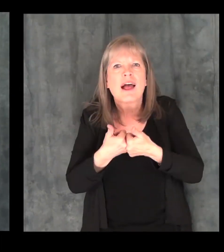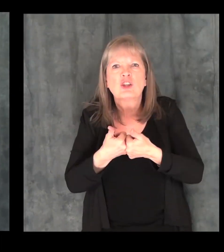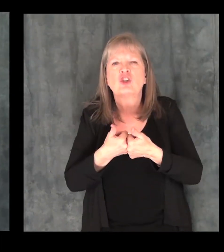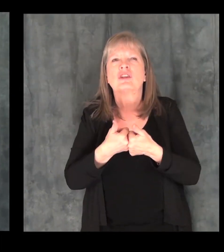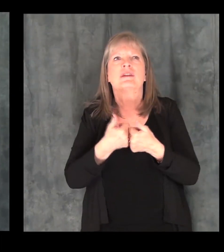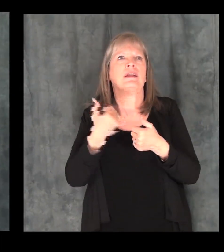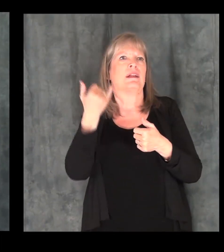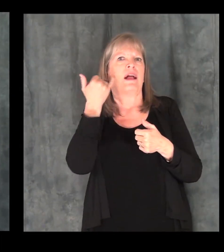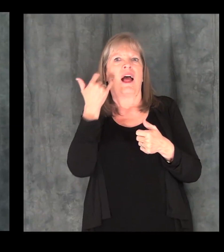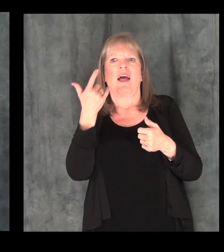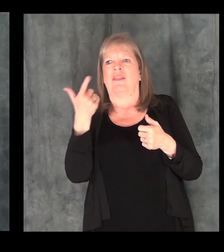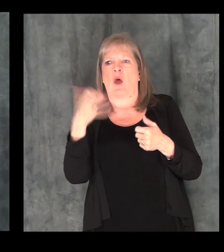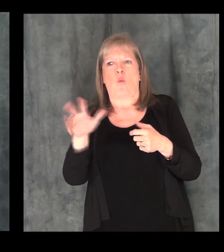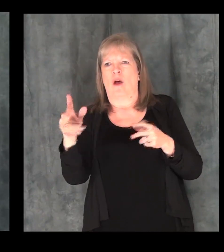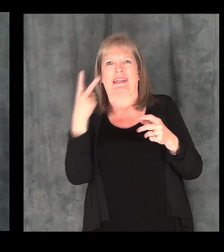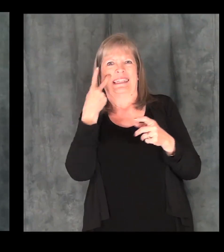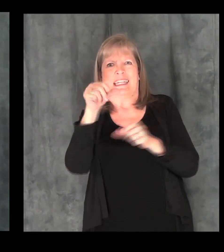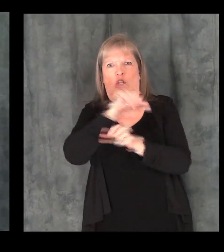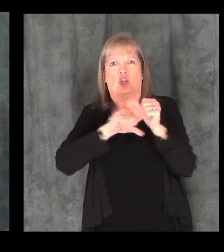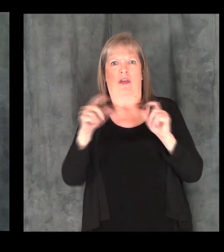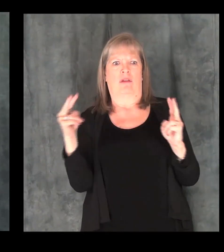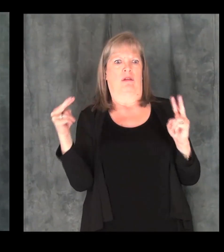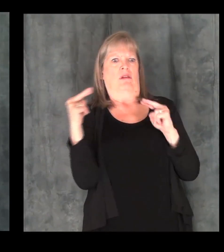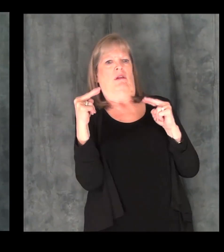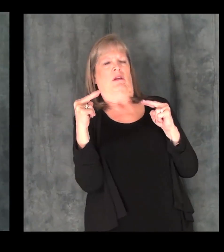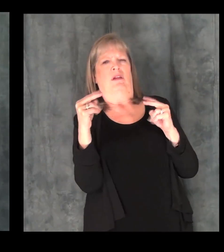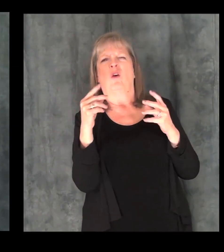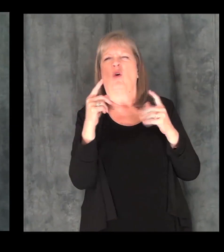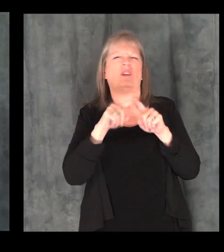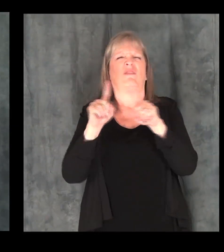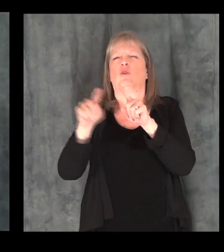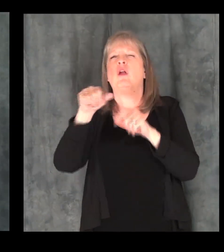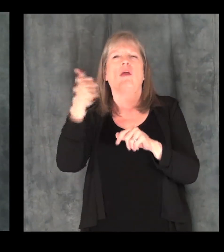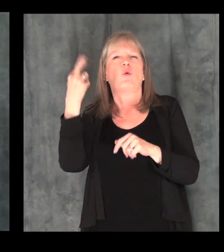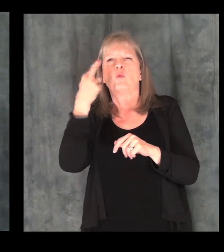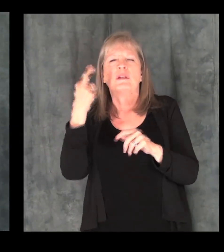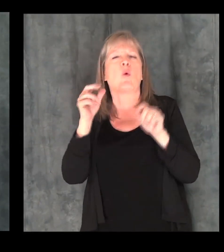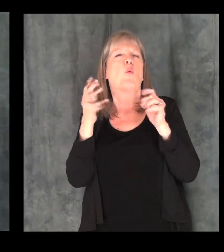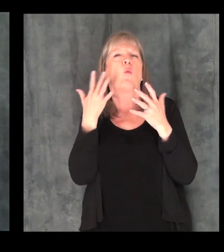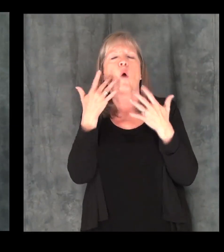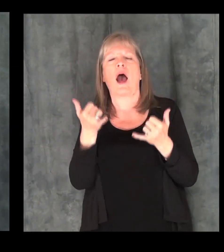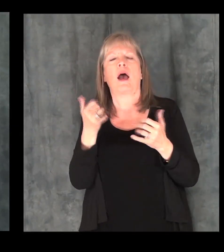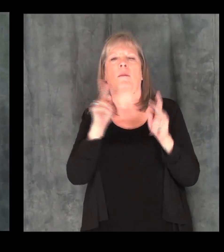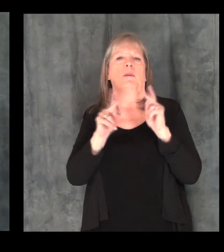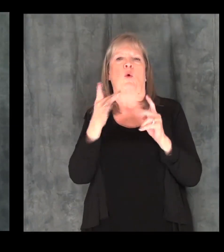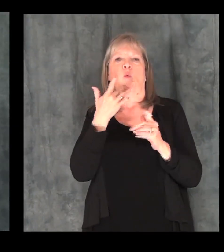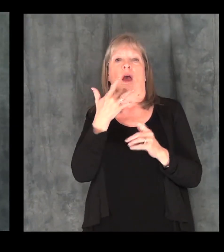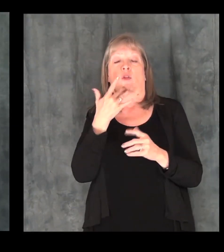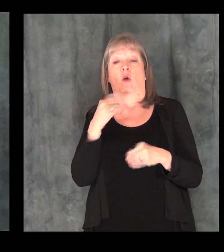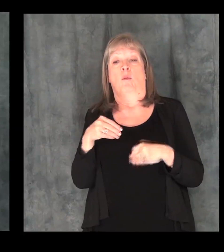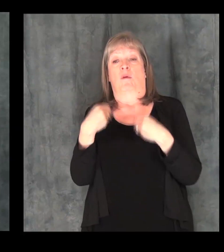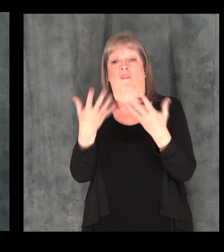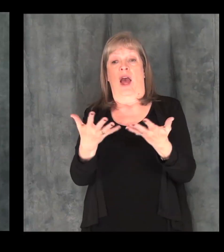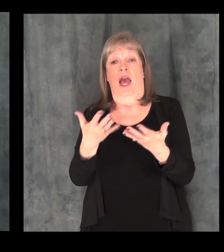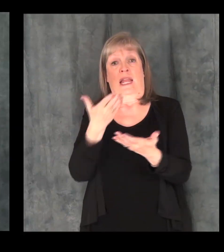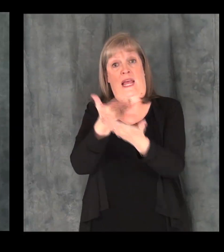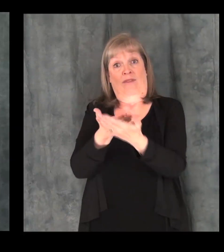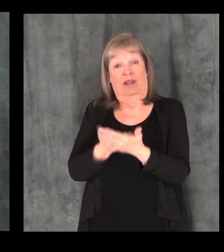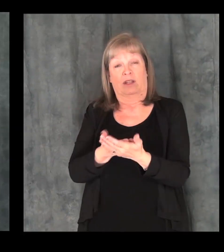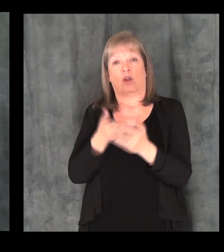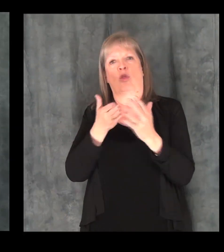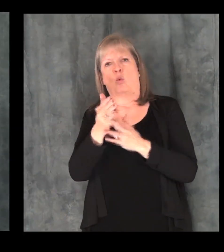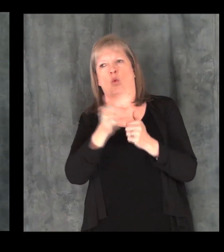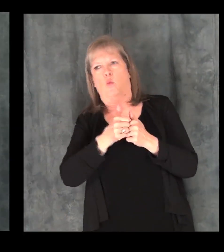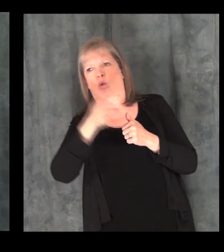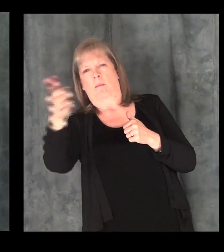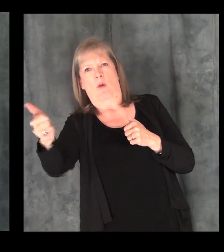physical presence of somebody else involved in a trial. There's lots of different reasons why somebody might give evidence via a remote witness room, which is